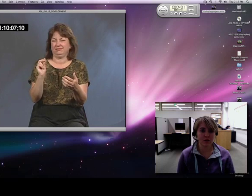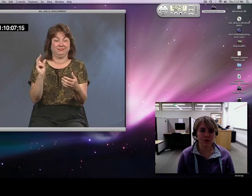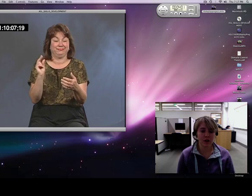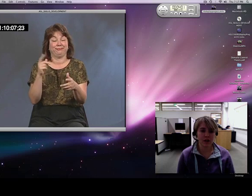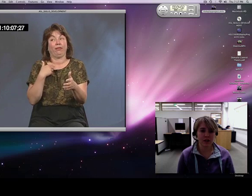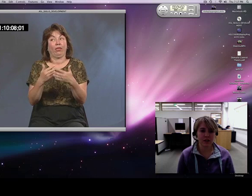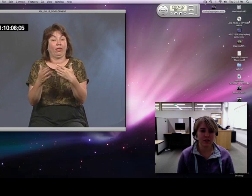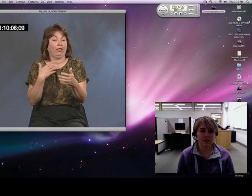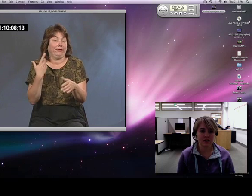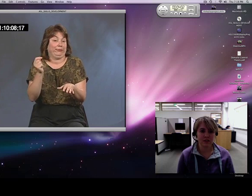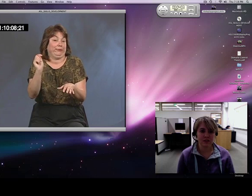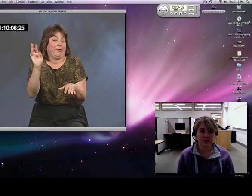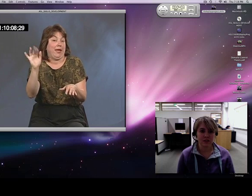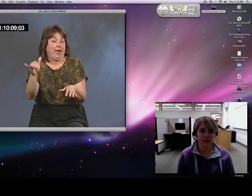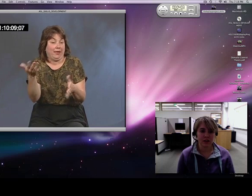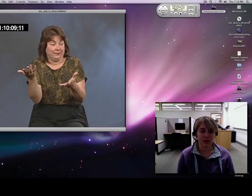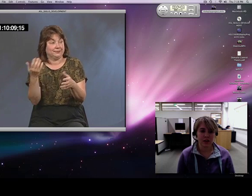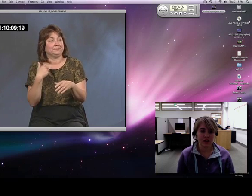So